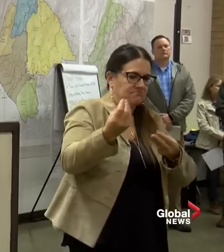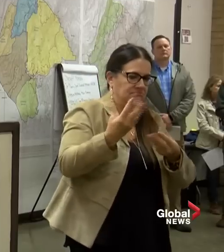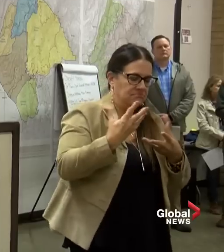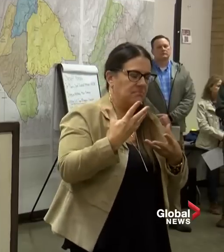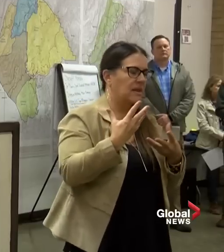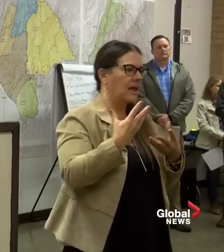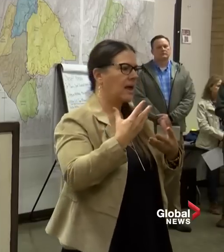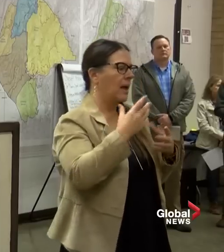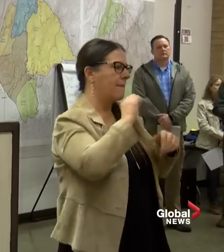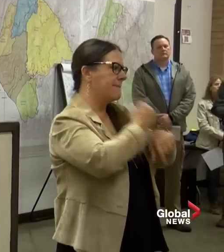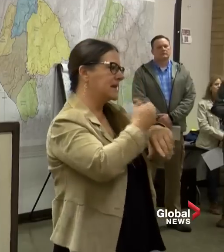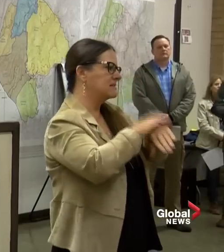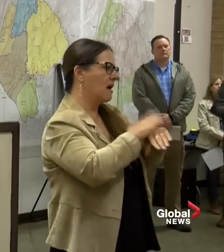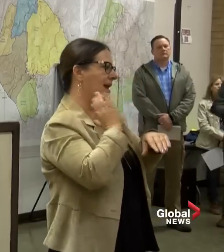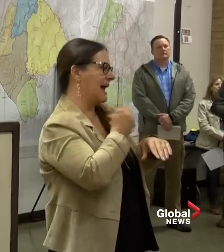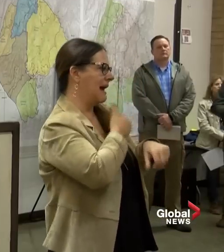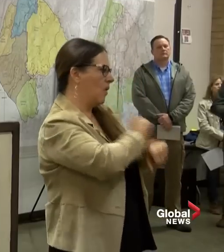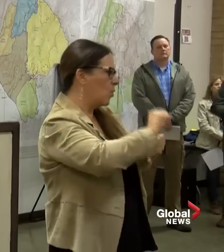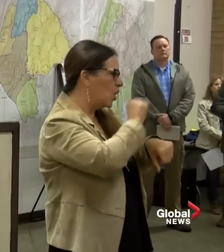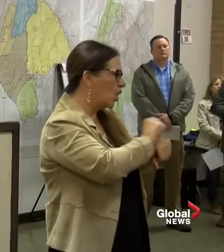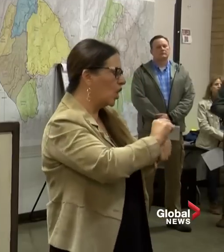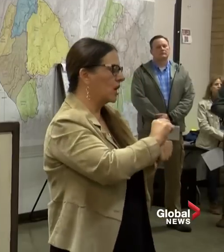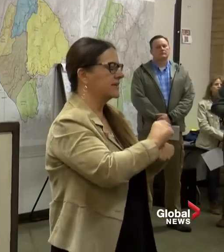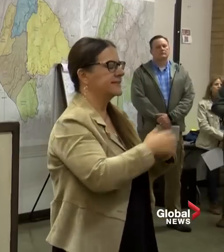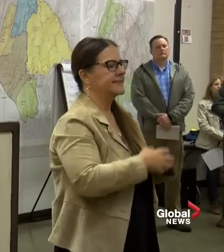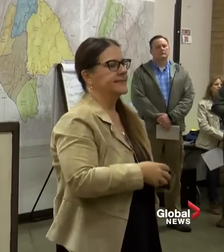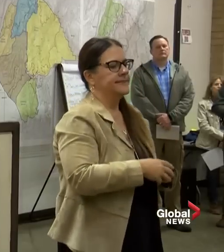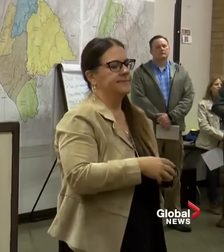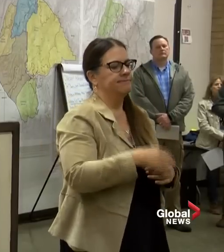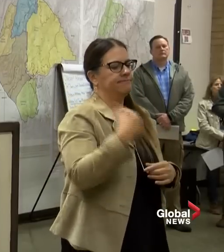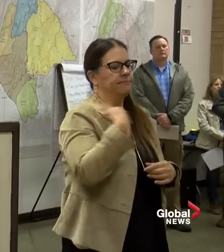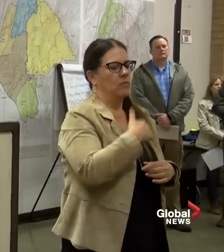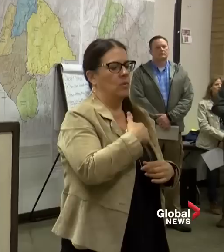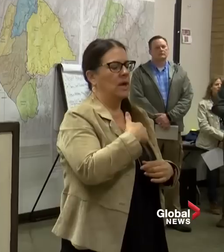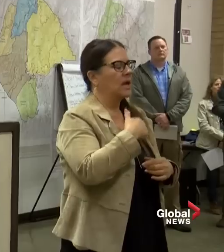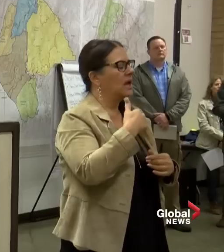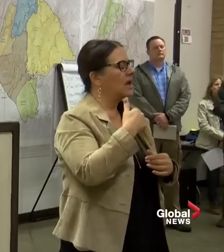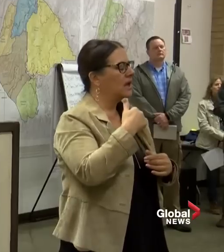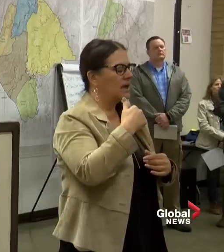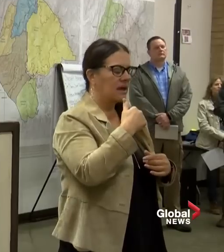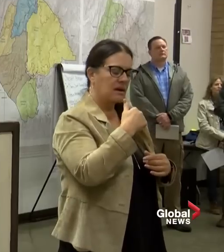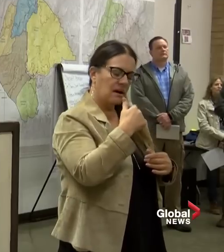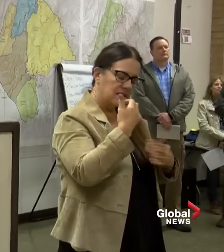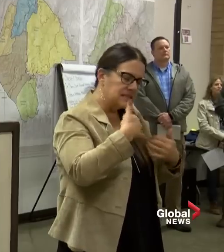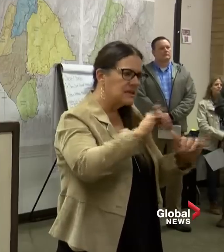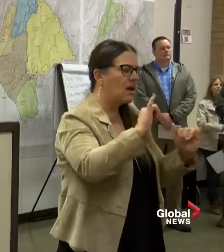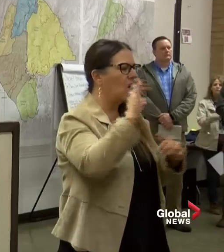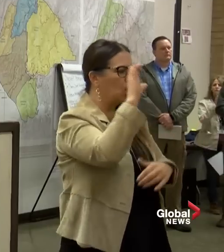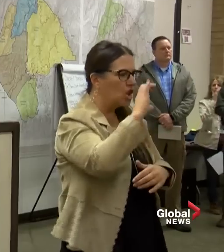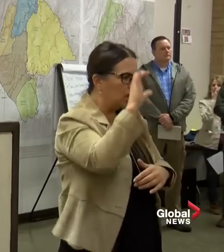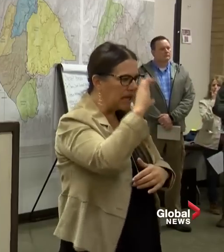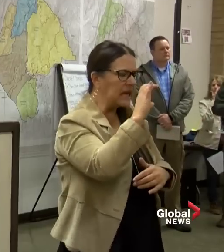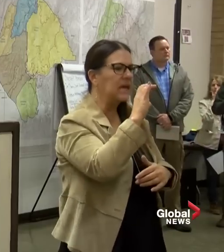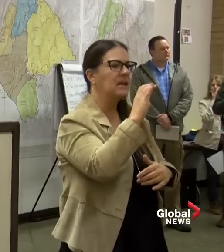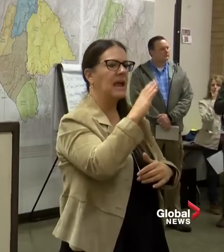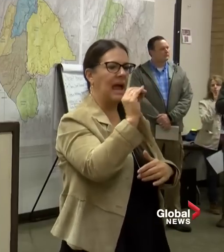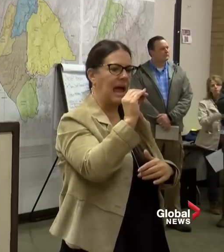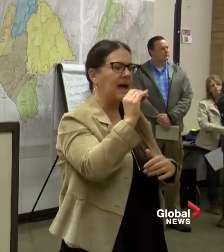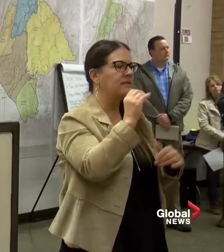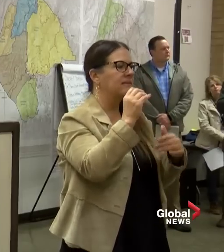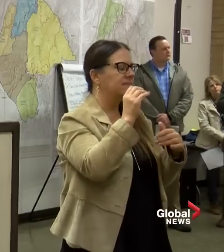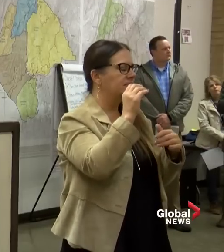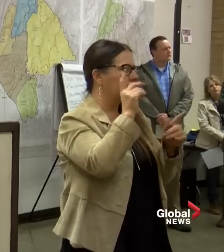do. But I'm encouraged by the fact that we're continuing to locate and account for more and more people.